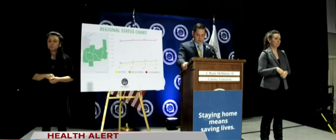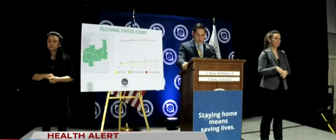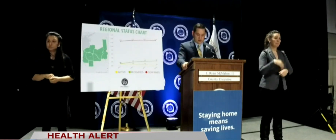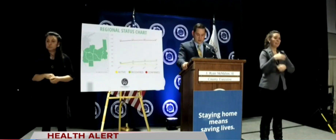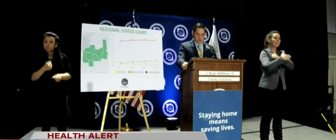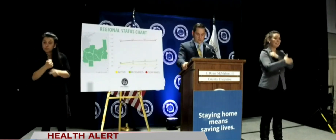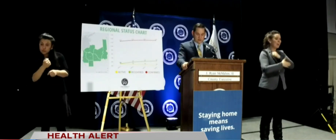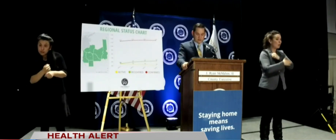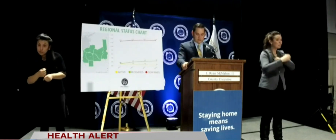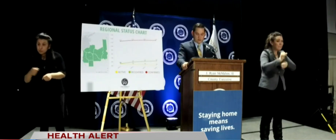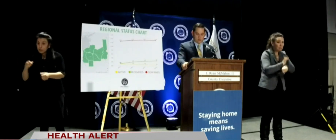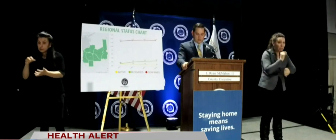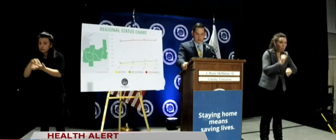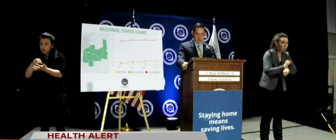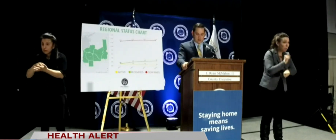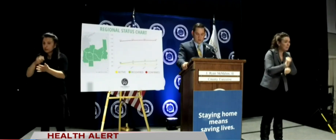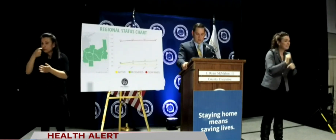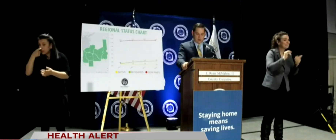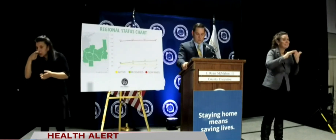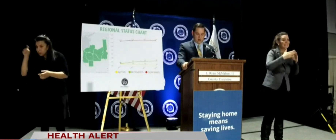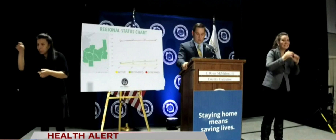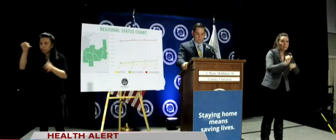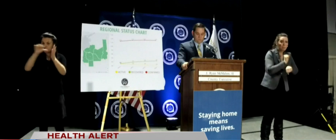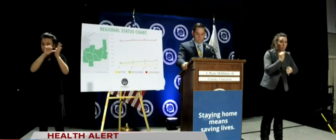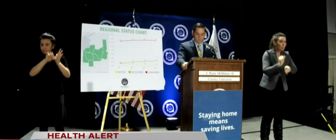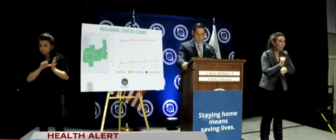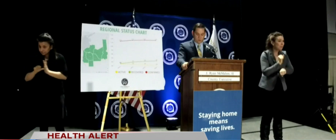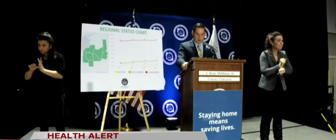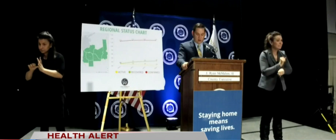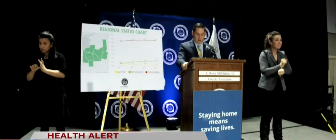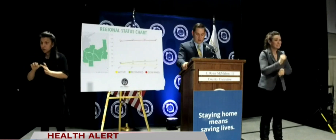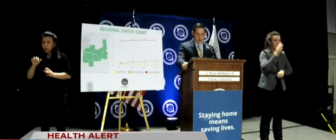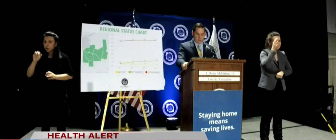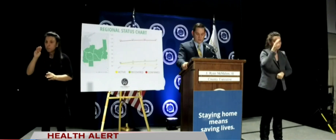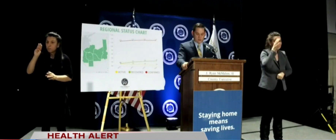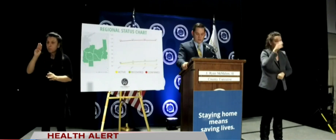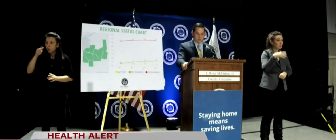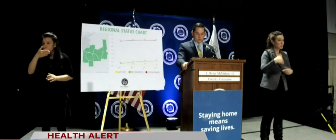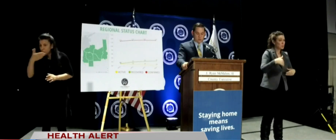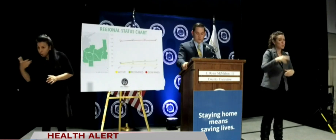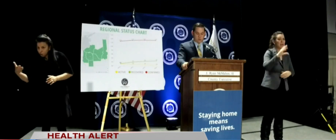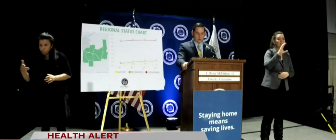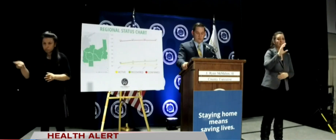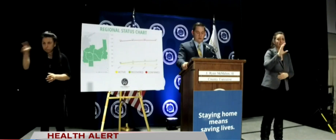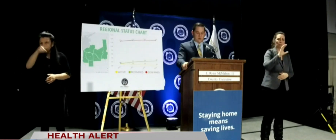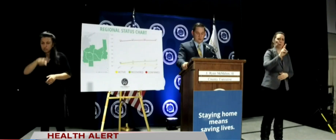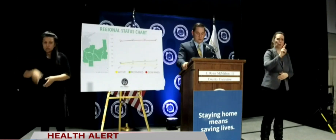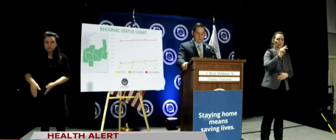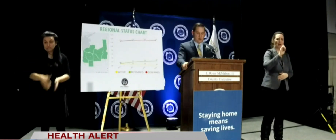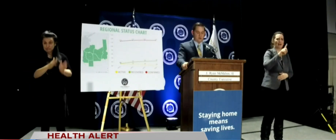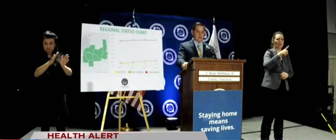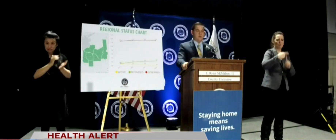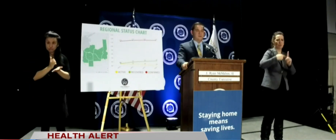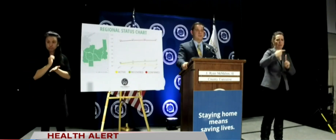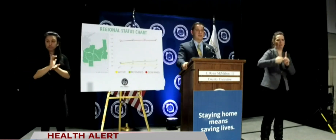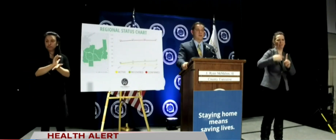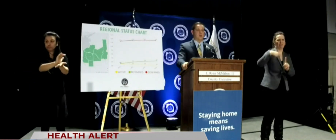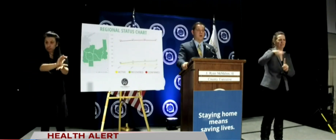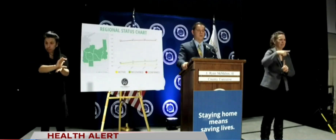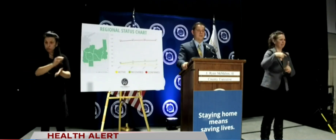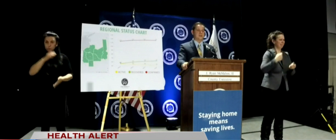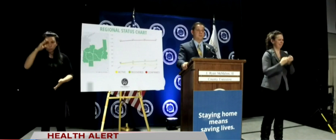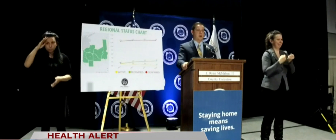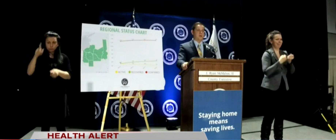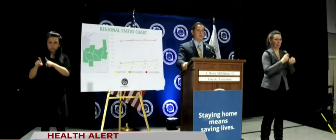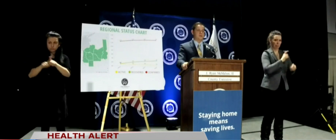employees, certainly Destiny USA, United Rental, and the Syracuse Police Department, Mayor's Office. Thank you